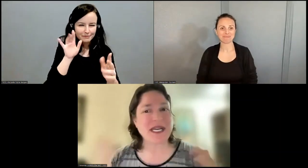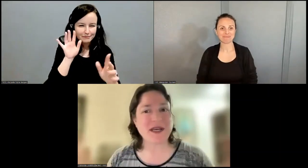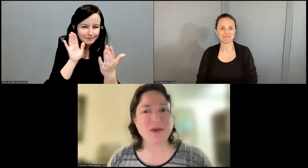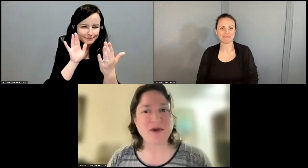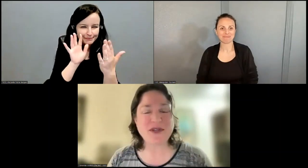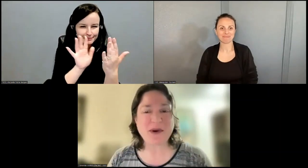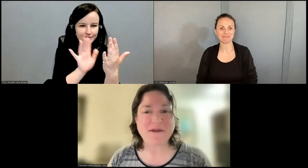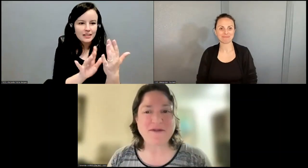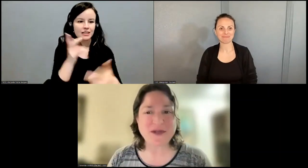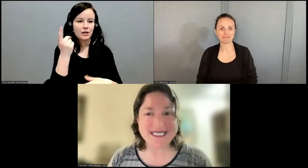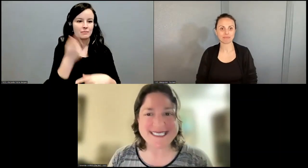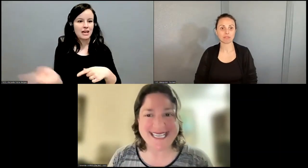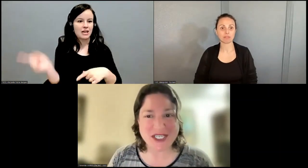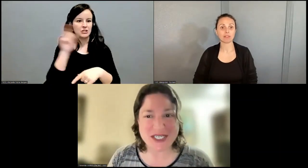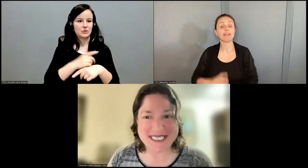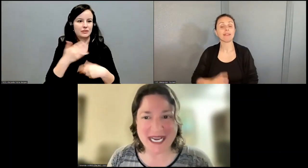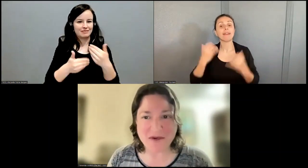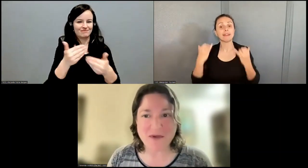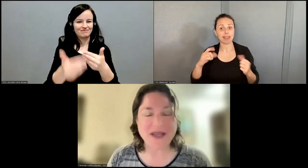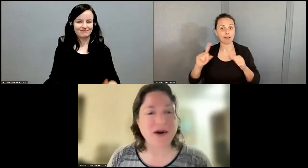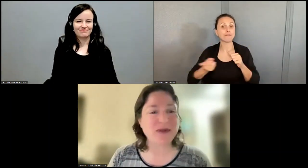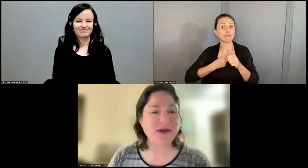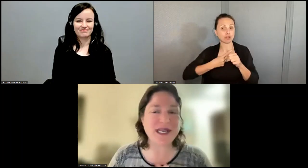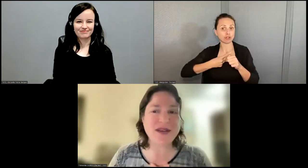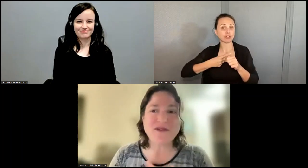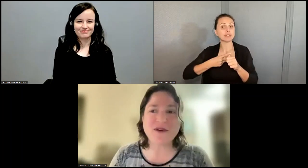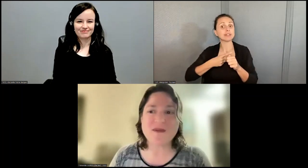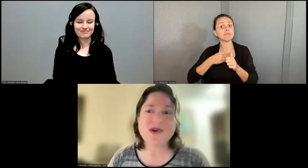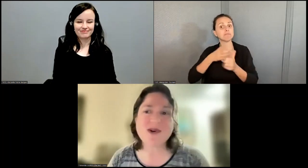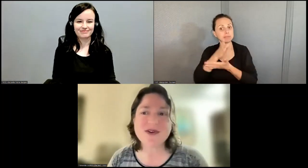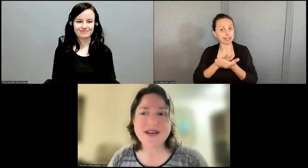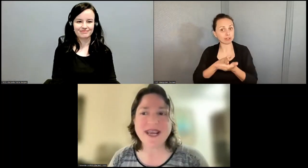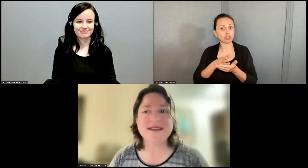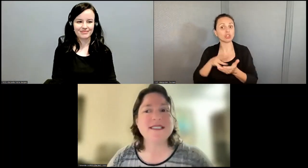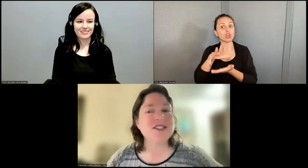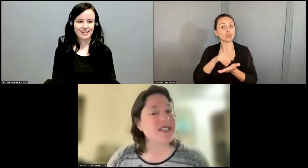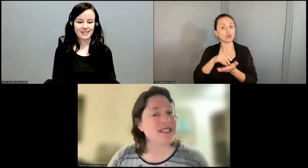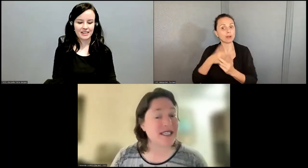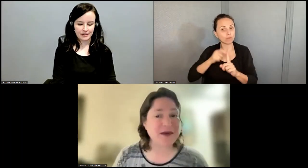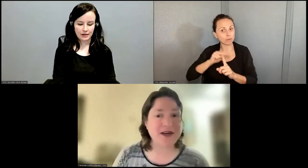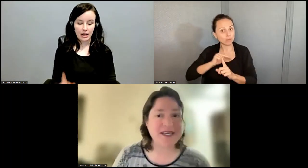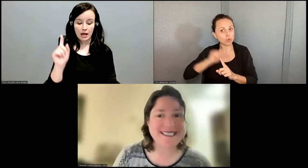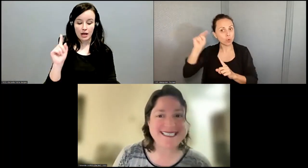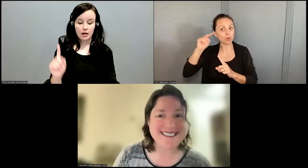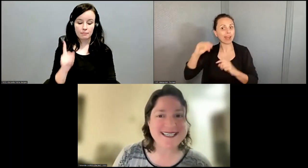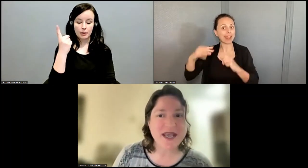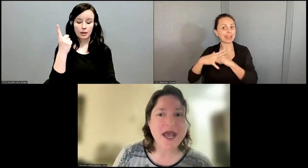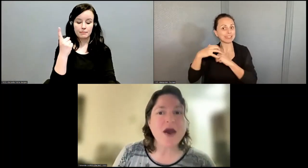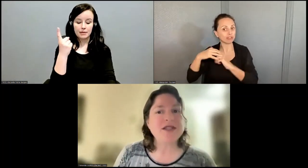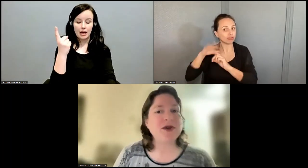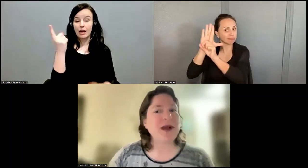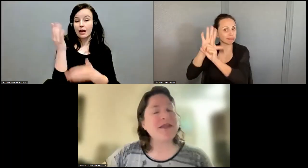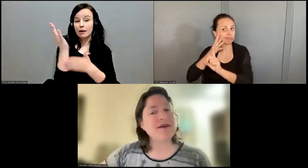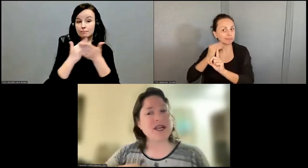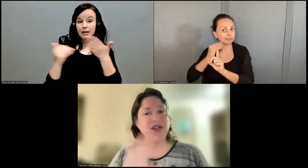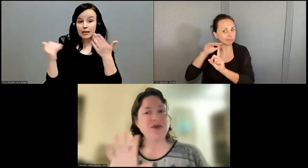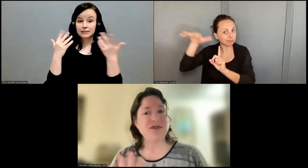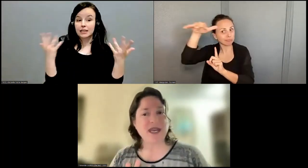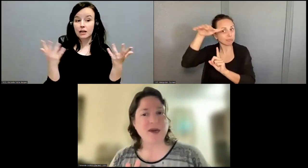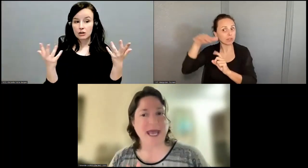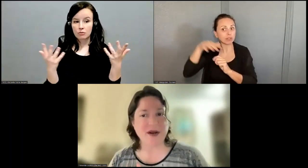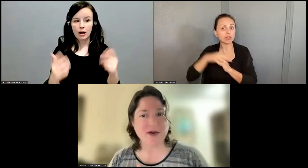So we're going to move to our first section today, where we are learning from Northern and Indigenous experiences. So rather